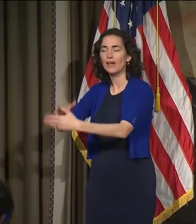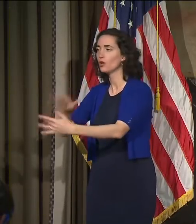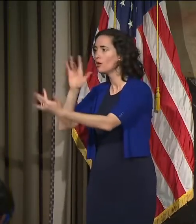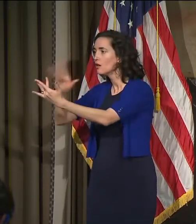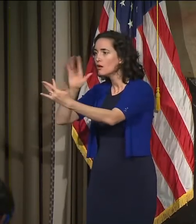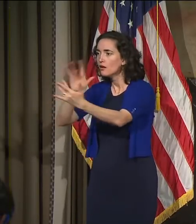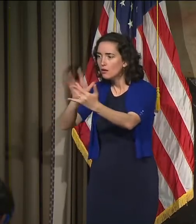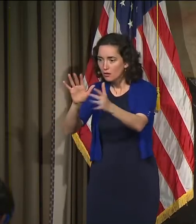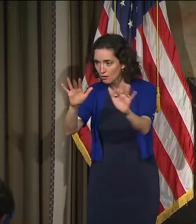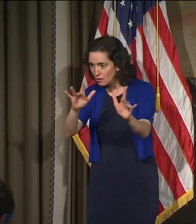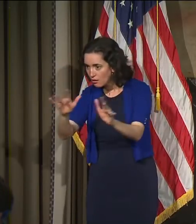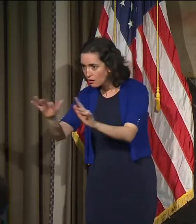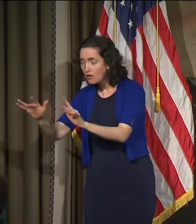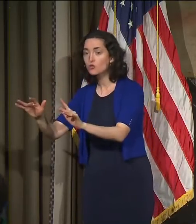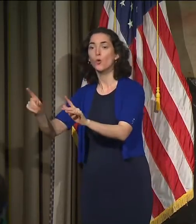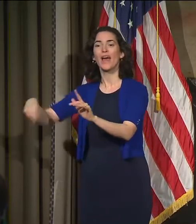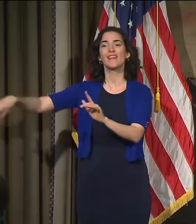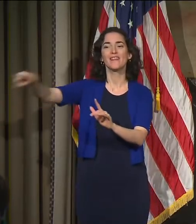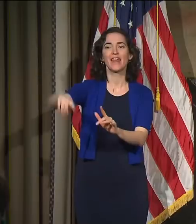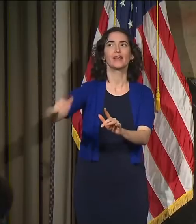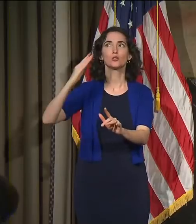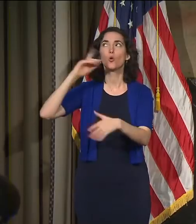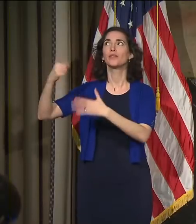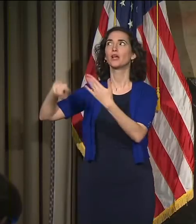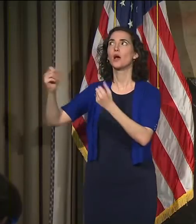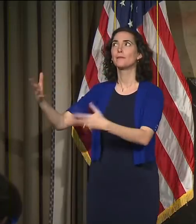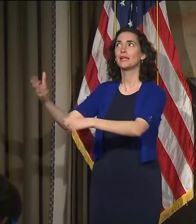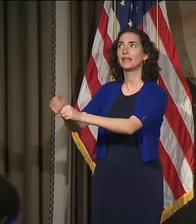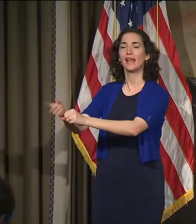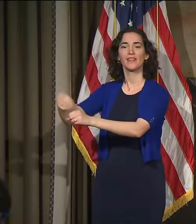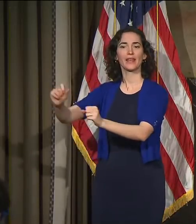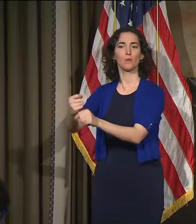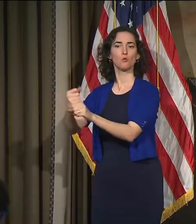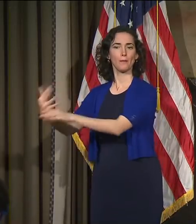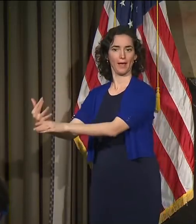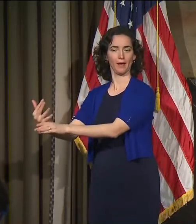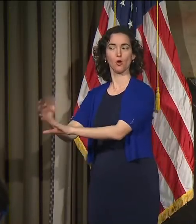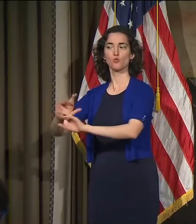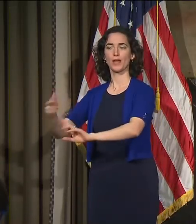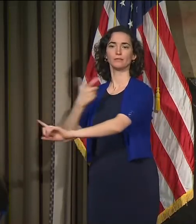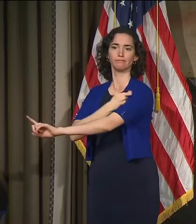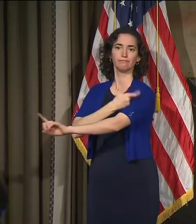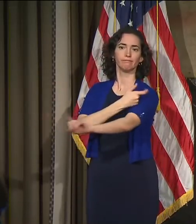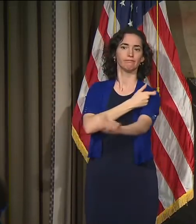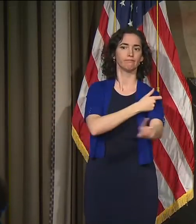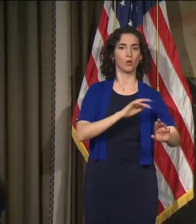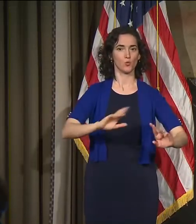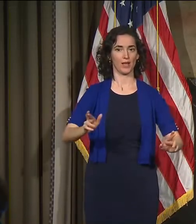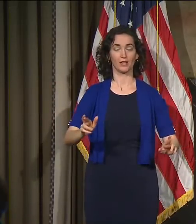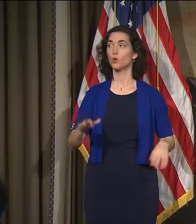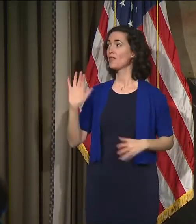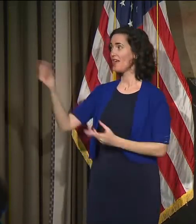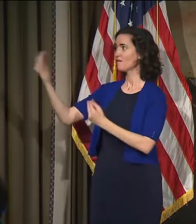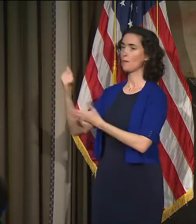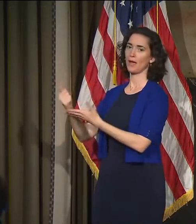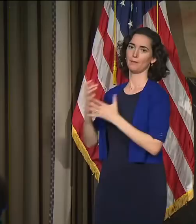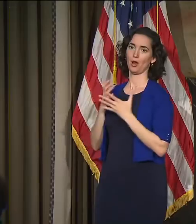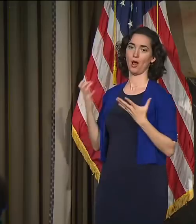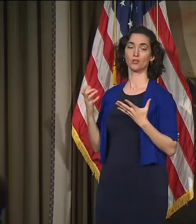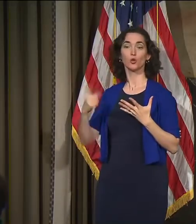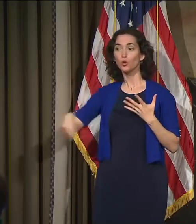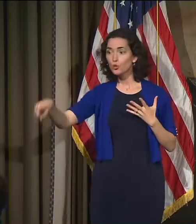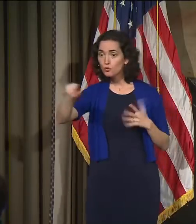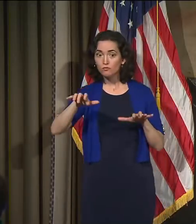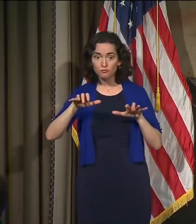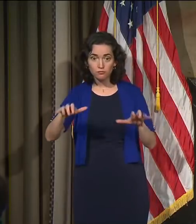vaccination effort is going to look like. And so that is going to be extremely helpful. And so I'm just letting you all know, as members of the press and the